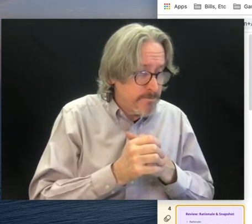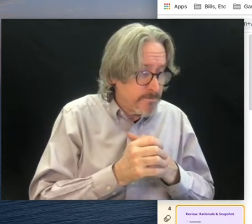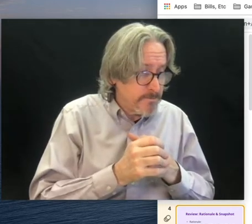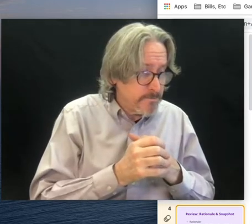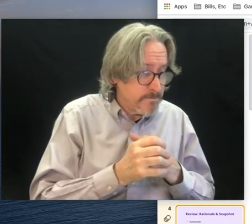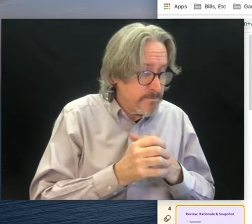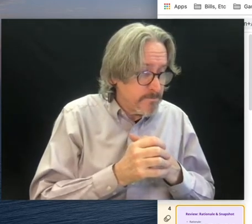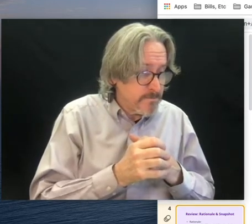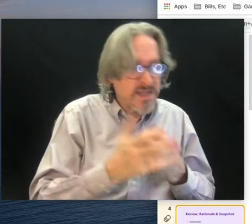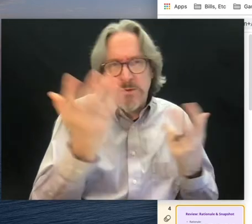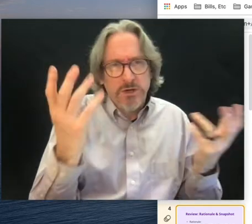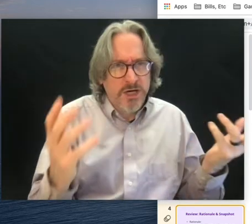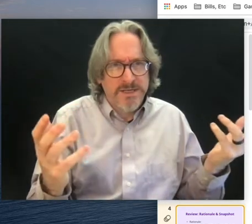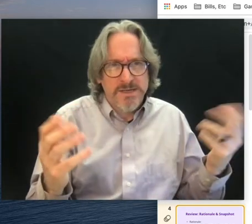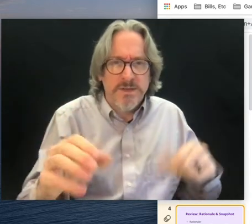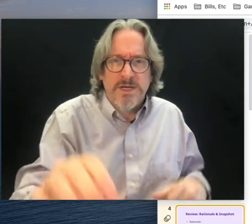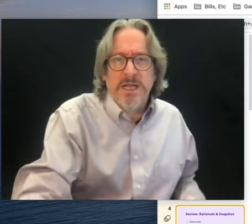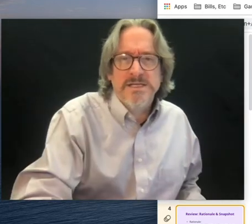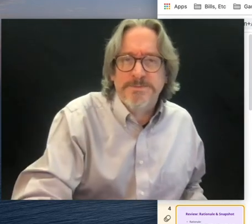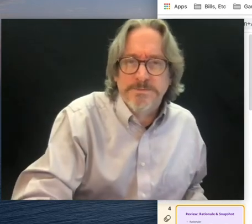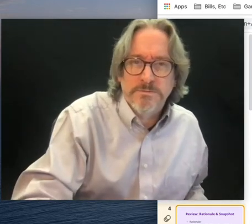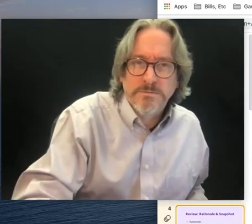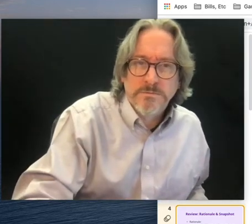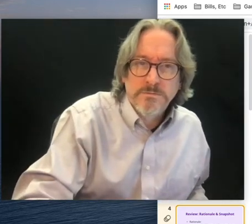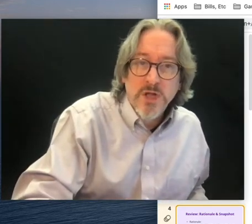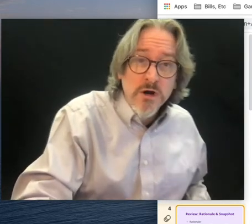and we'll talk about some of them in class.